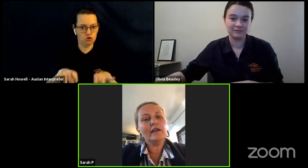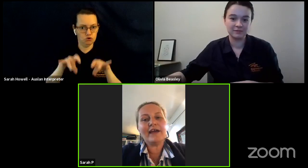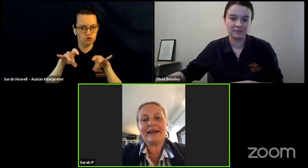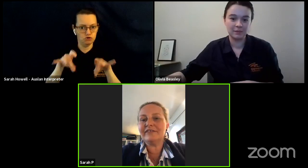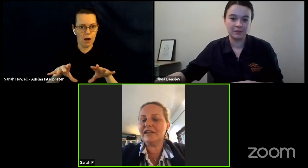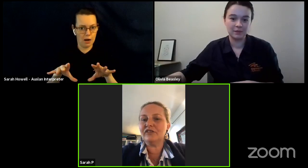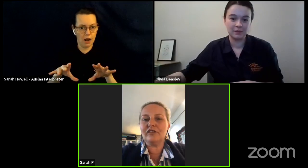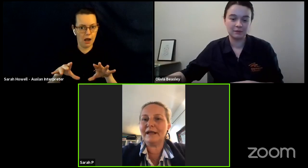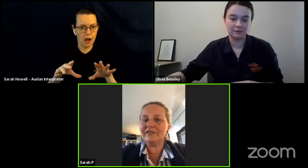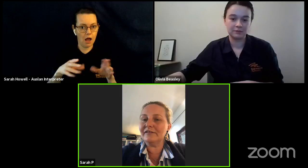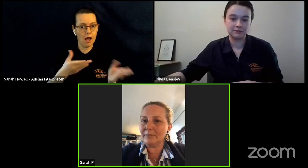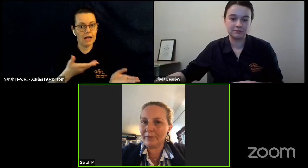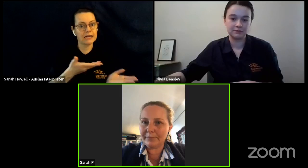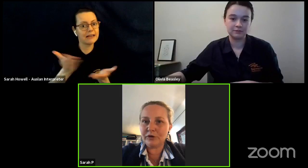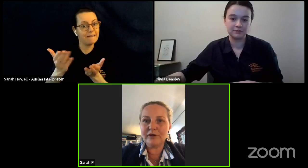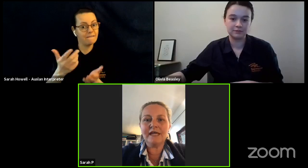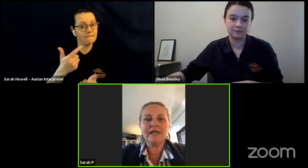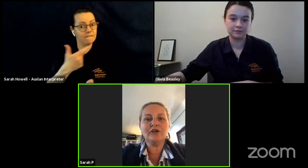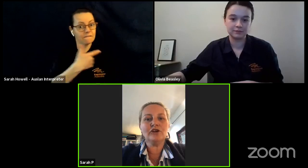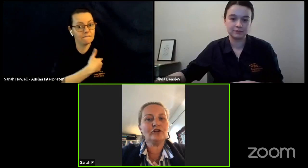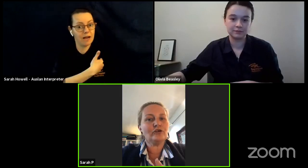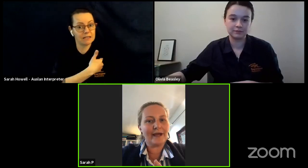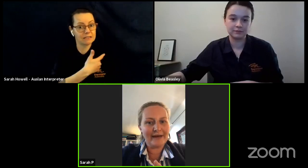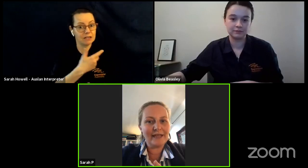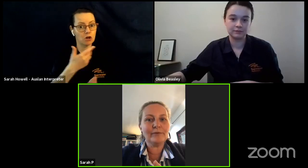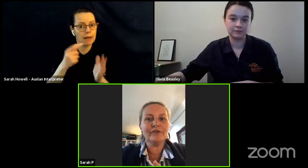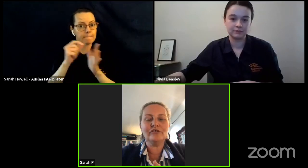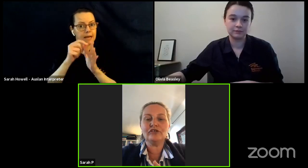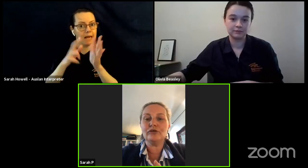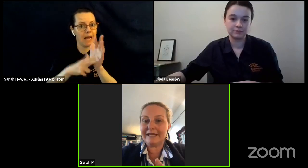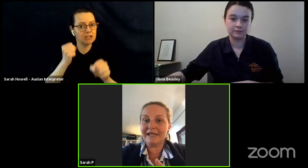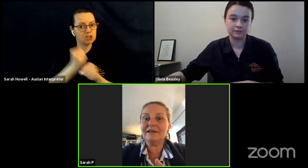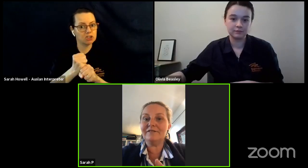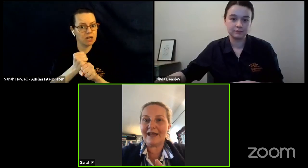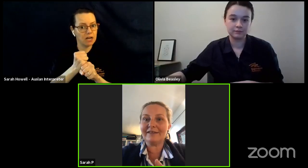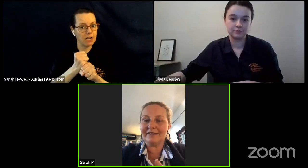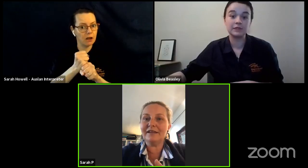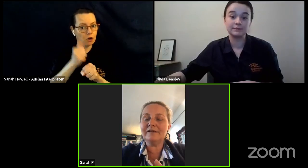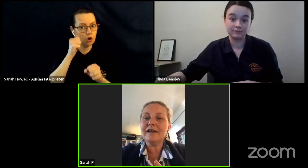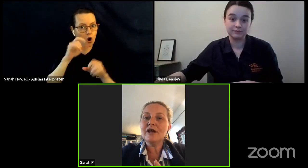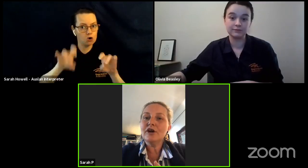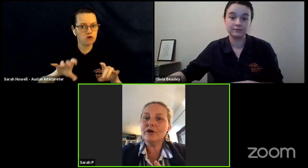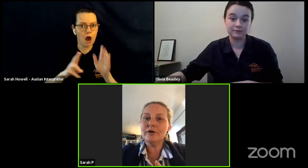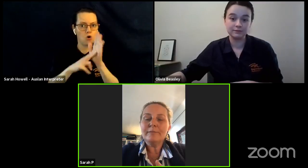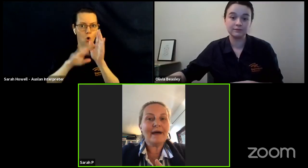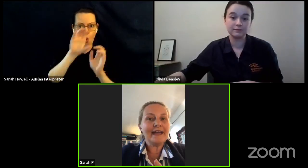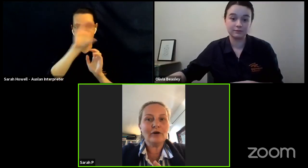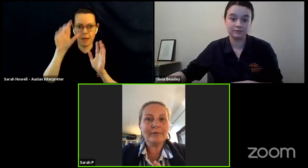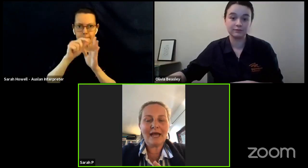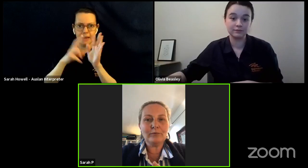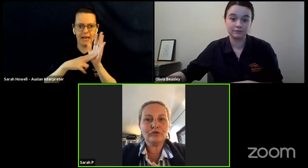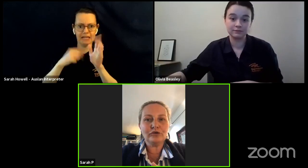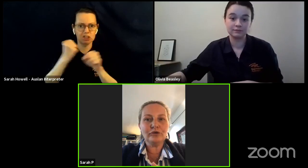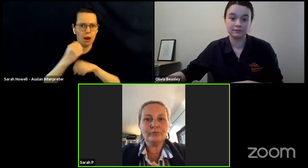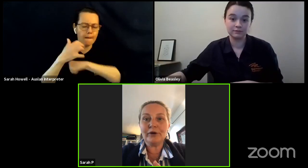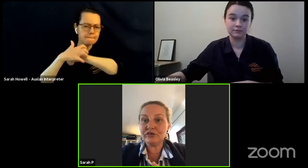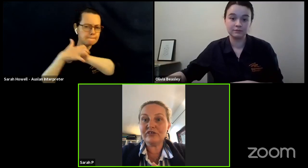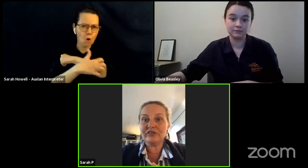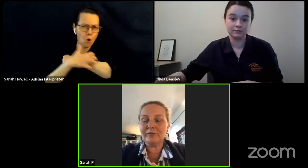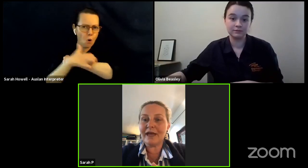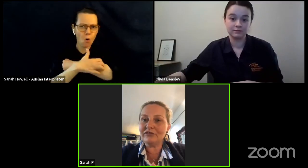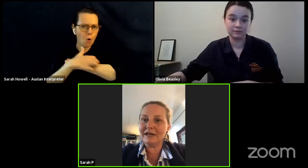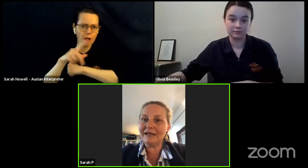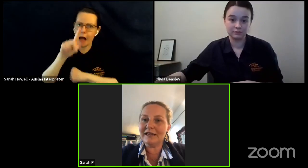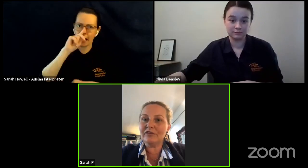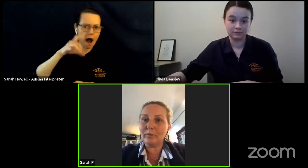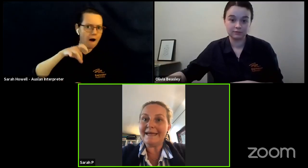sending vaccines to places like Papua New Guinea, you know, to our neighbours who need vaccines, who may not be able to purchase